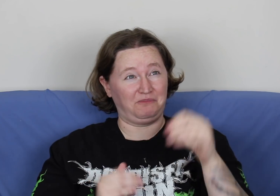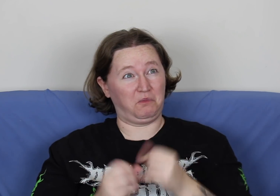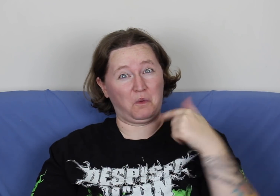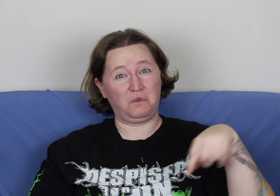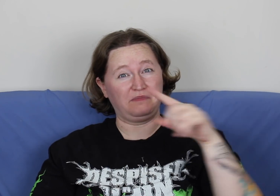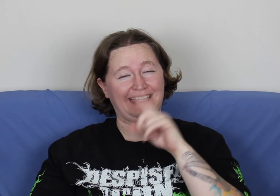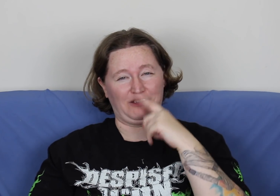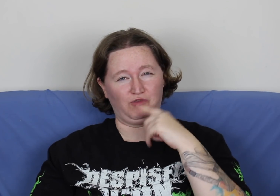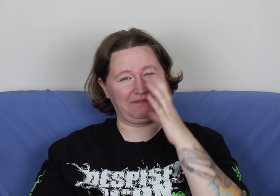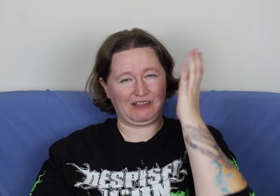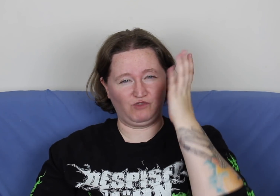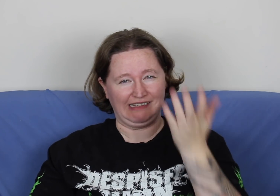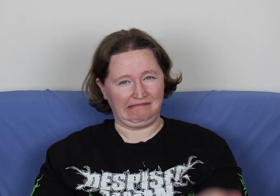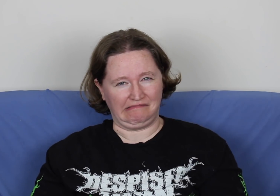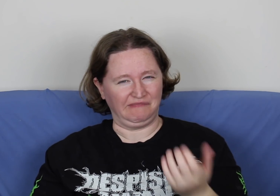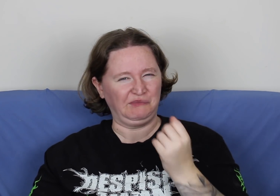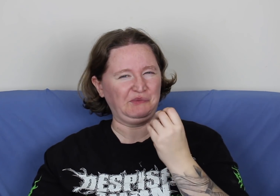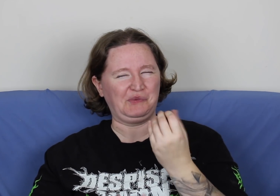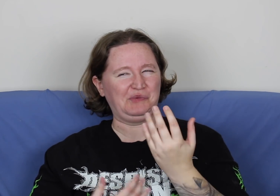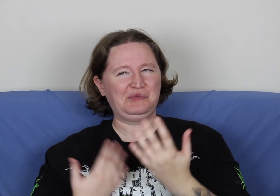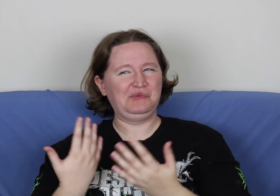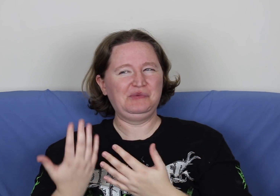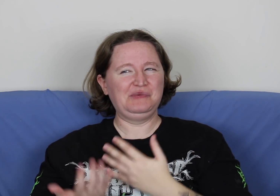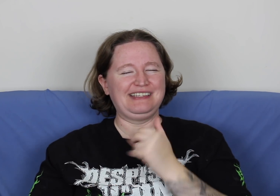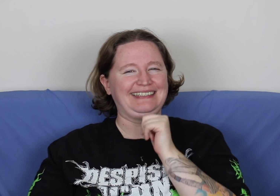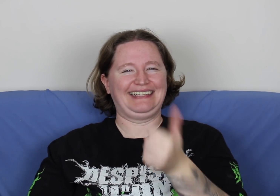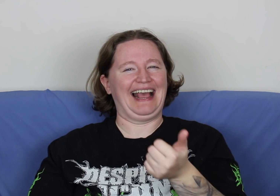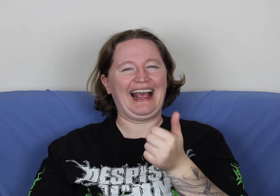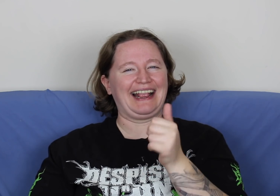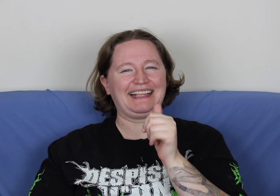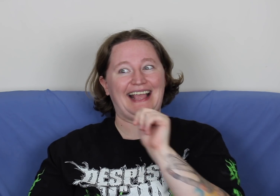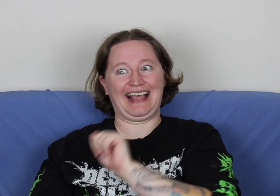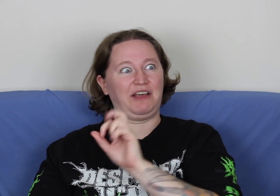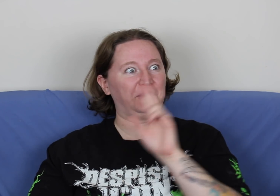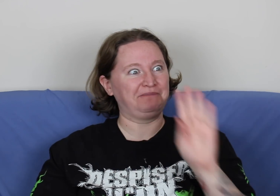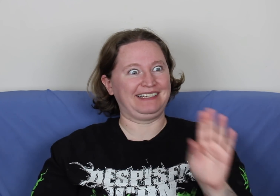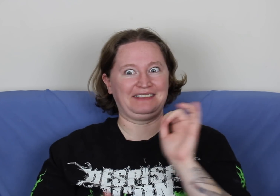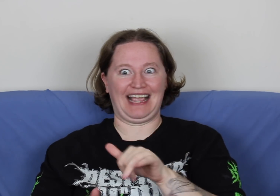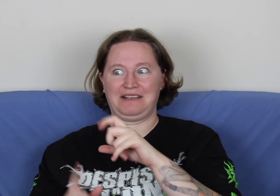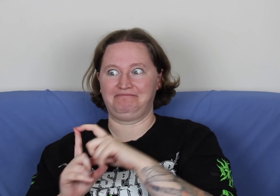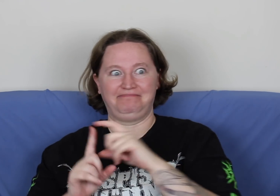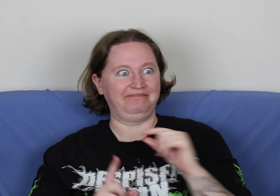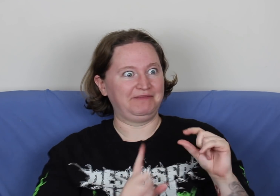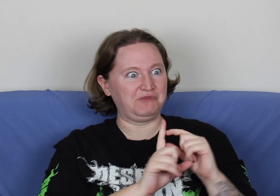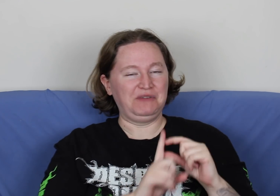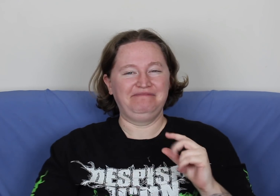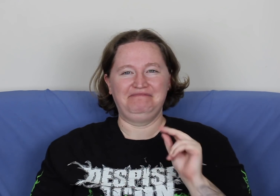than 10%. So most people have hearing parents. So it's not an A or B, capital